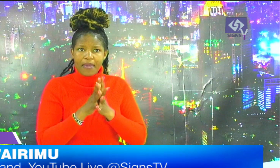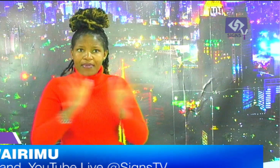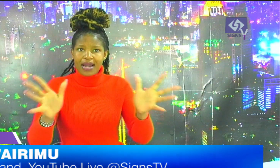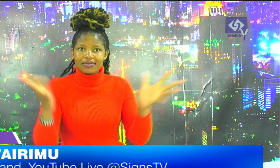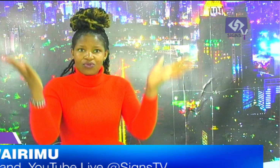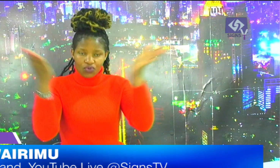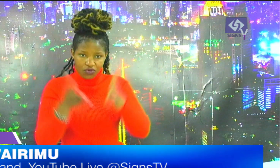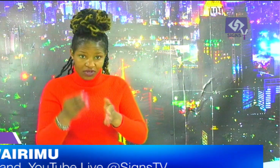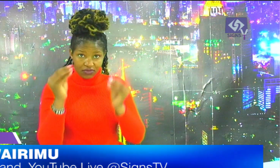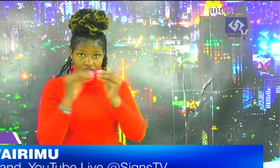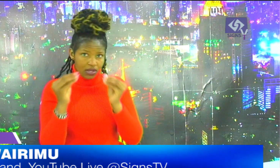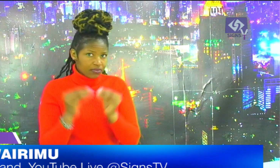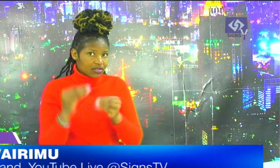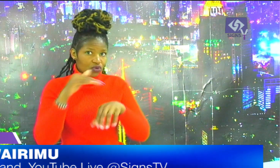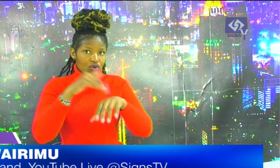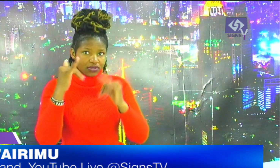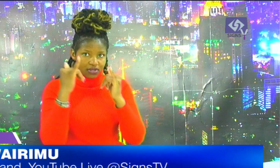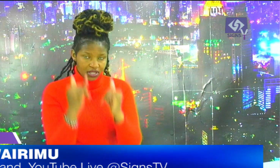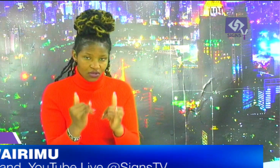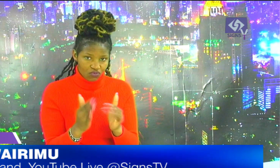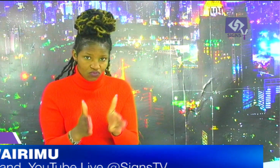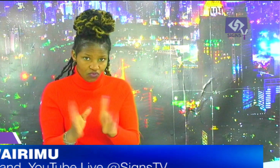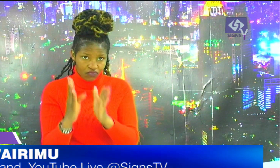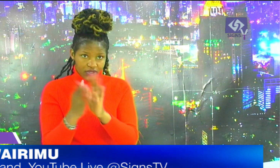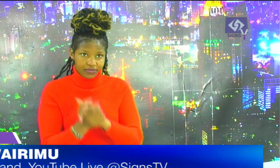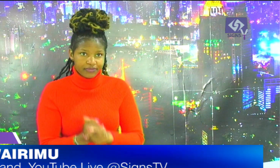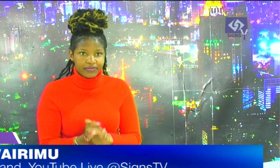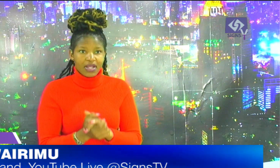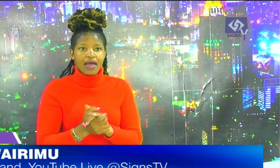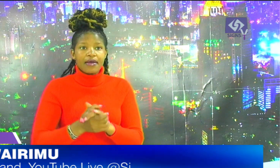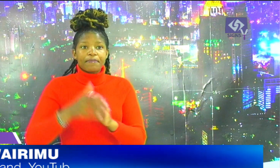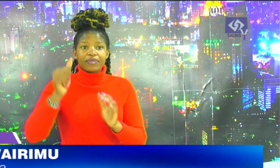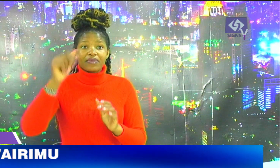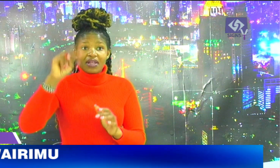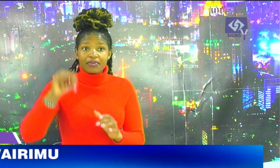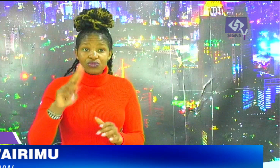during the recent UN General Assembly meeting in New York.